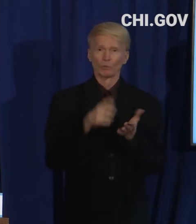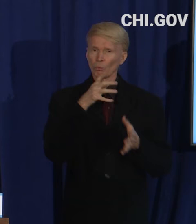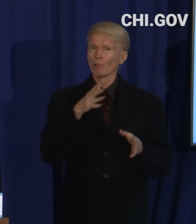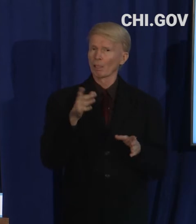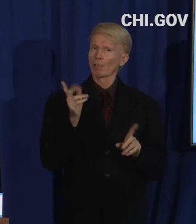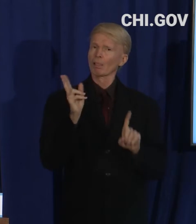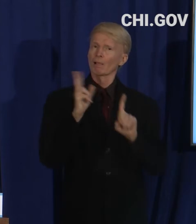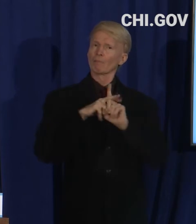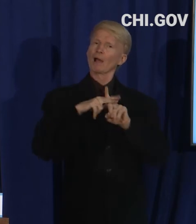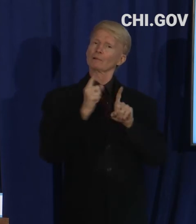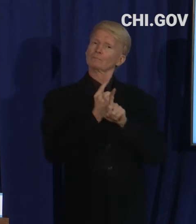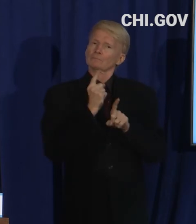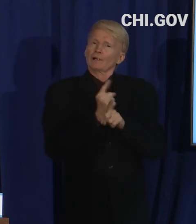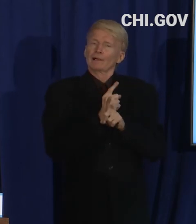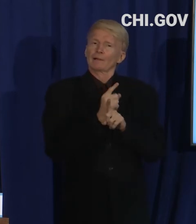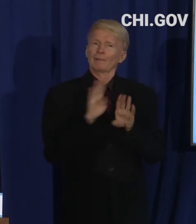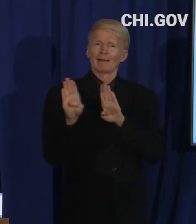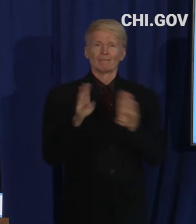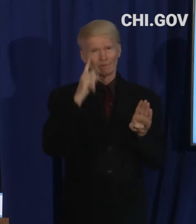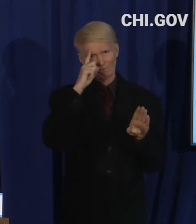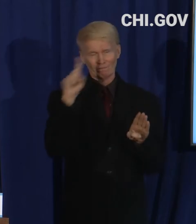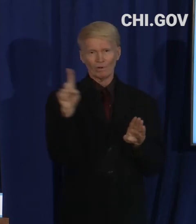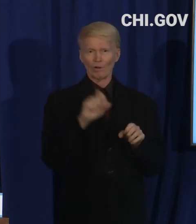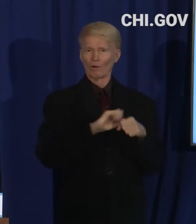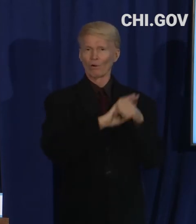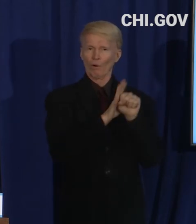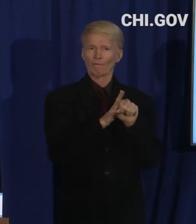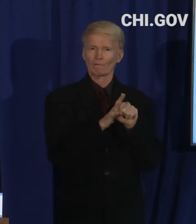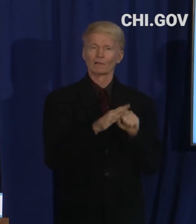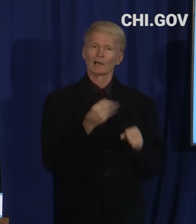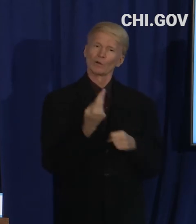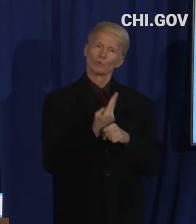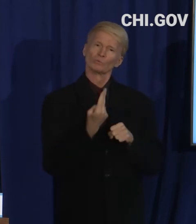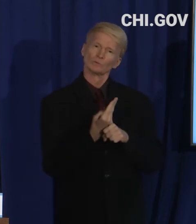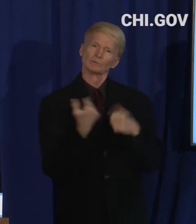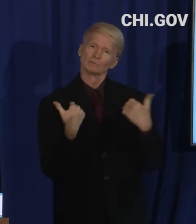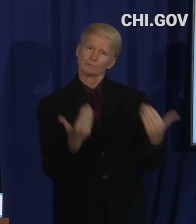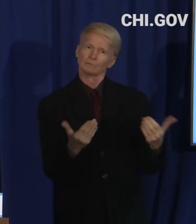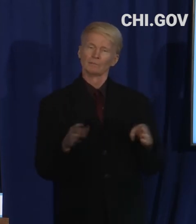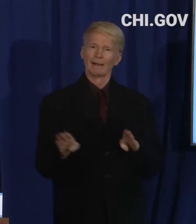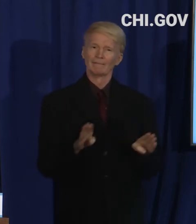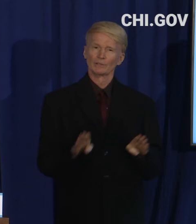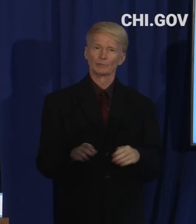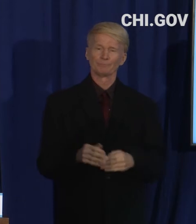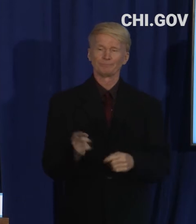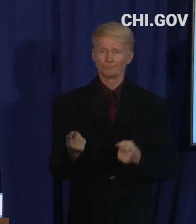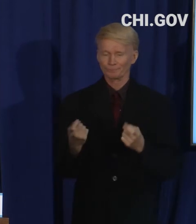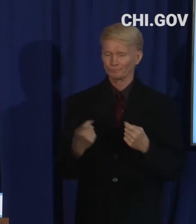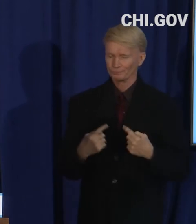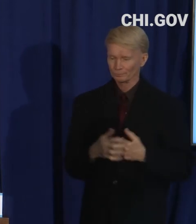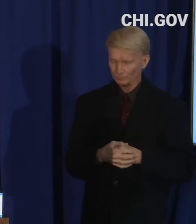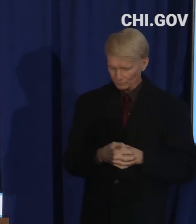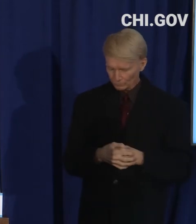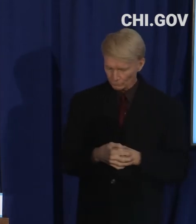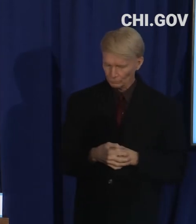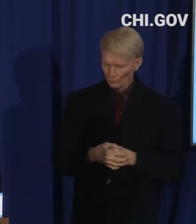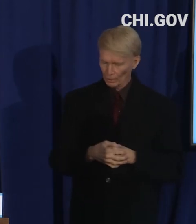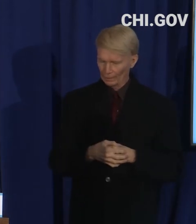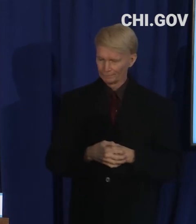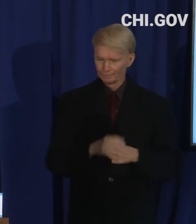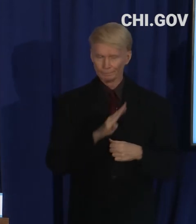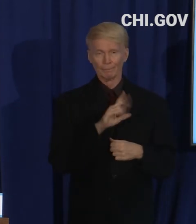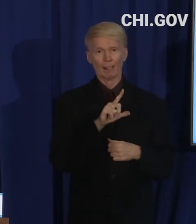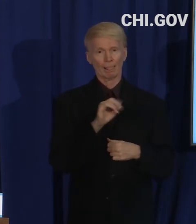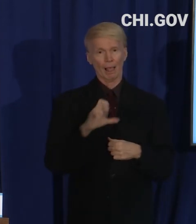appropriate and generally good for use. Okay. This is from Block Club. Deaths have fallen